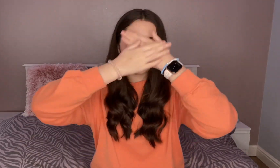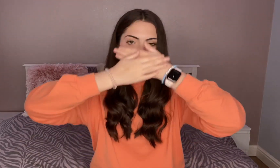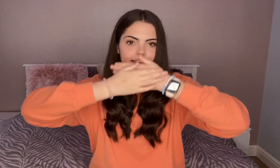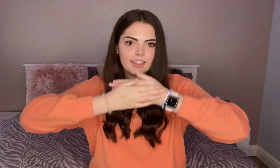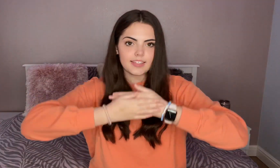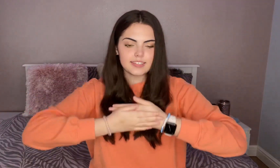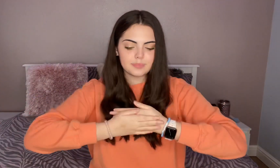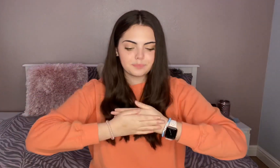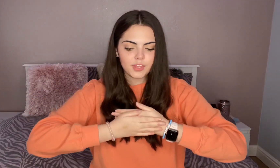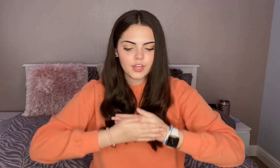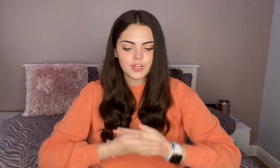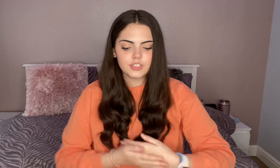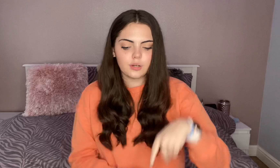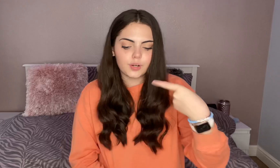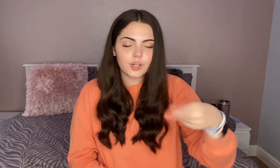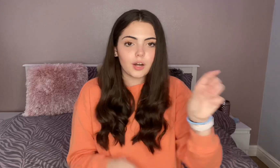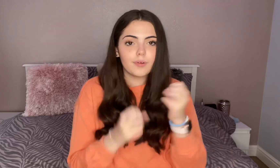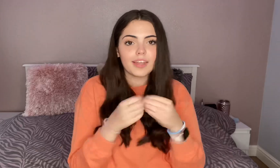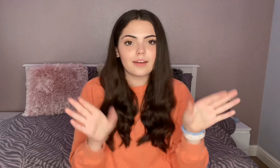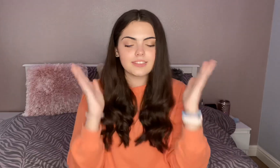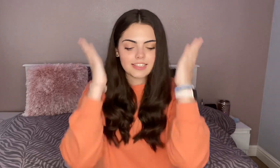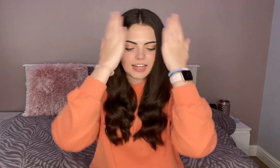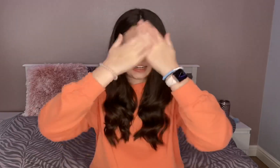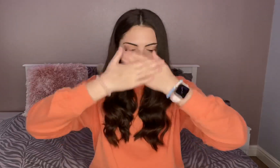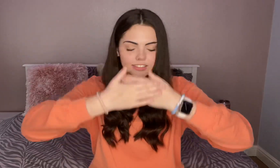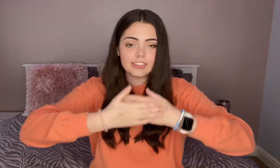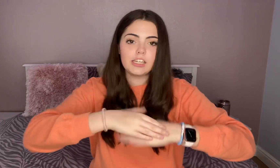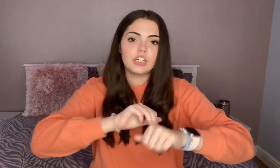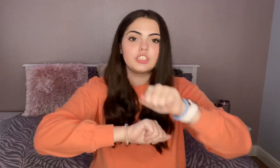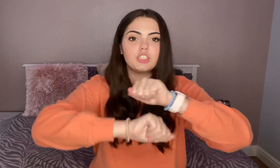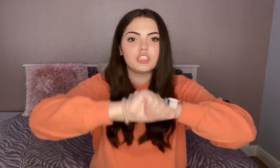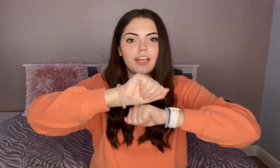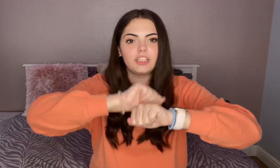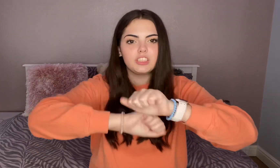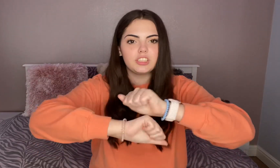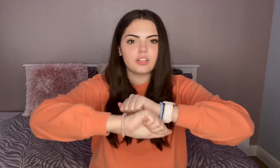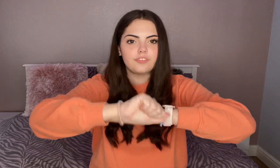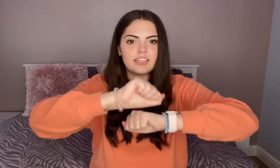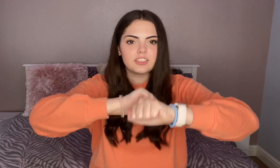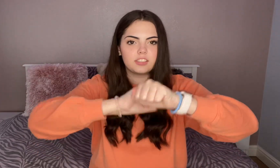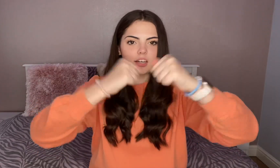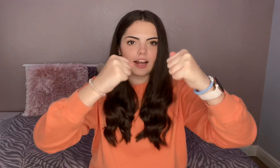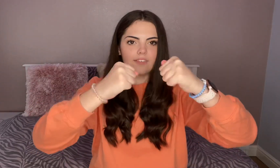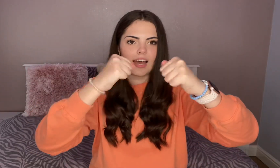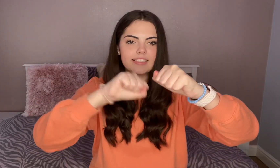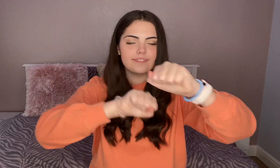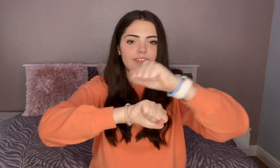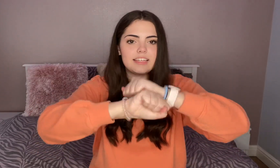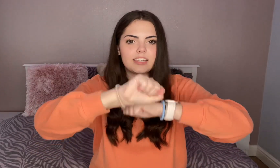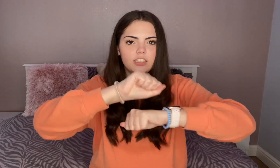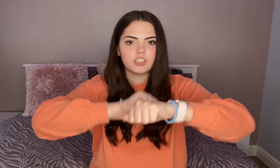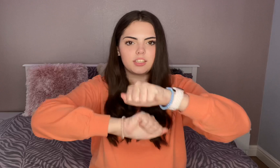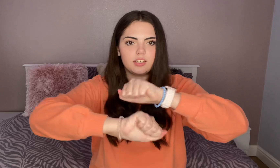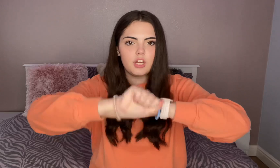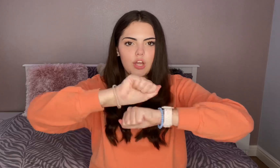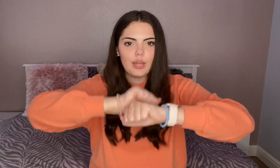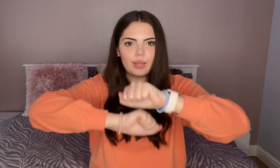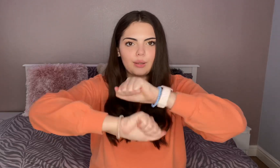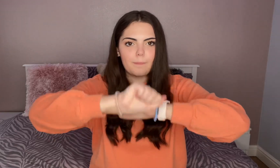like this. So going out tonight changes, so your fists, you're going to have your hands in fists and they're just going to go